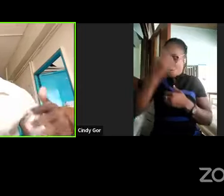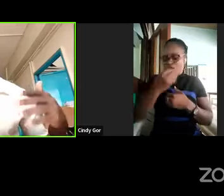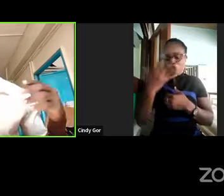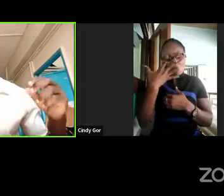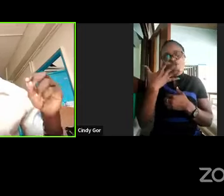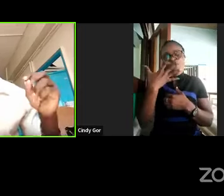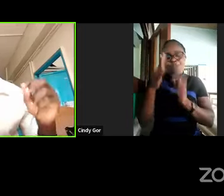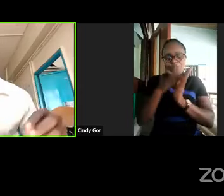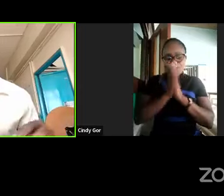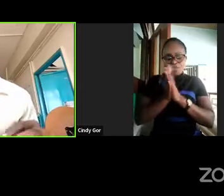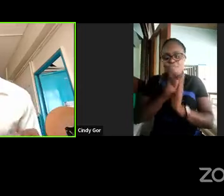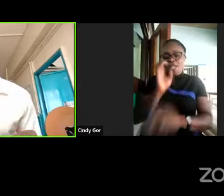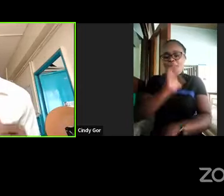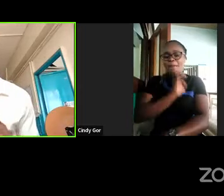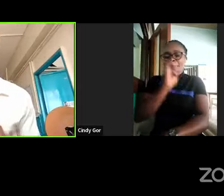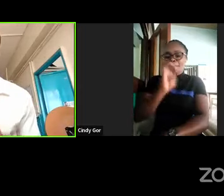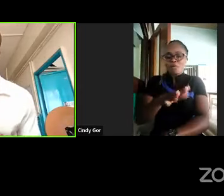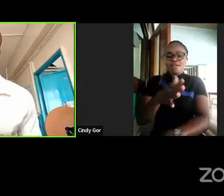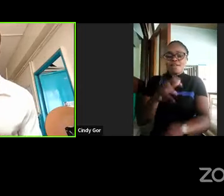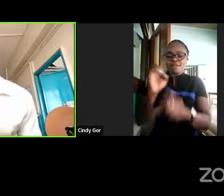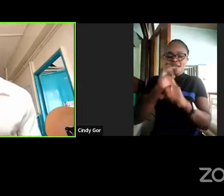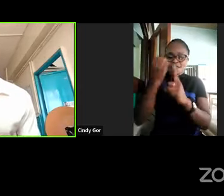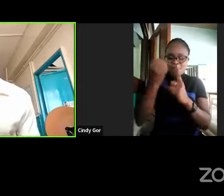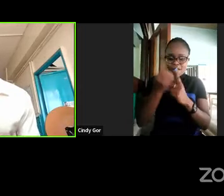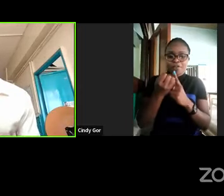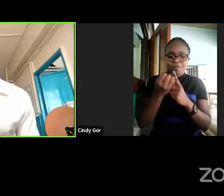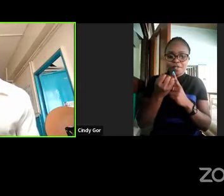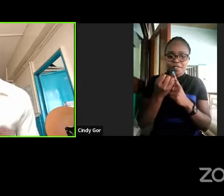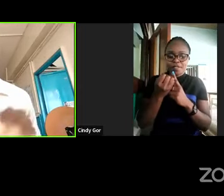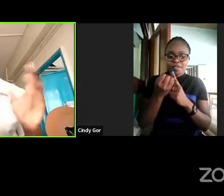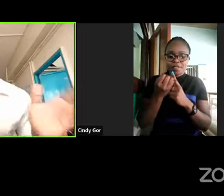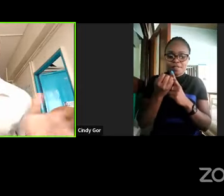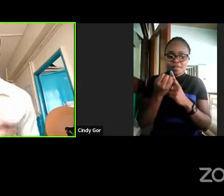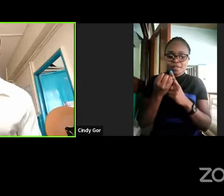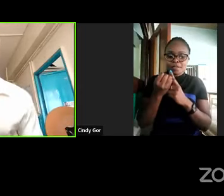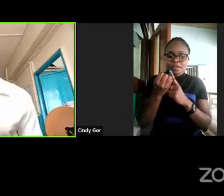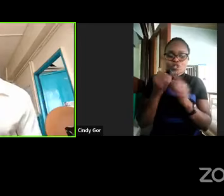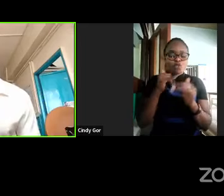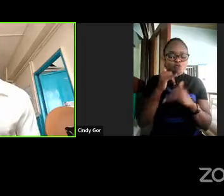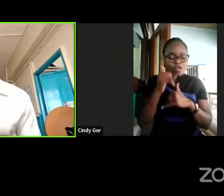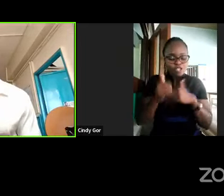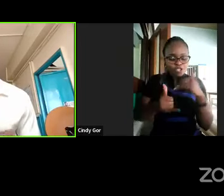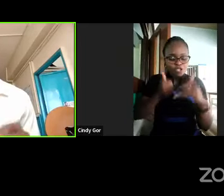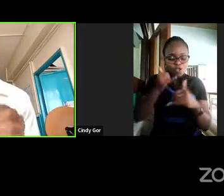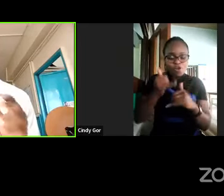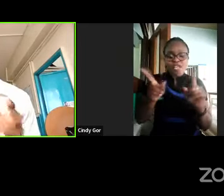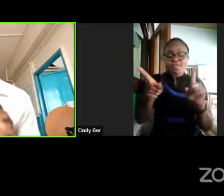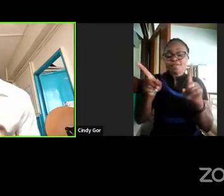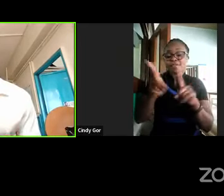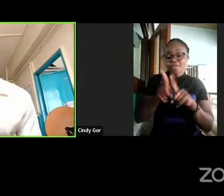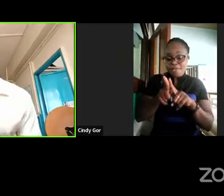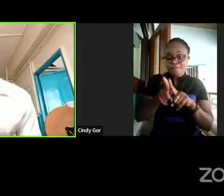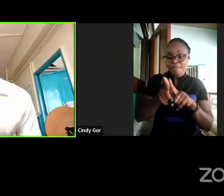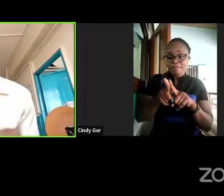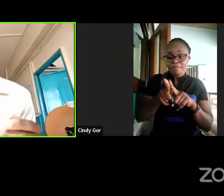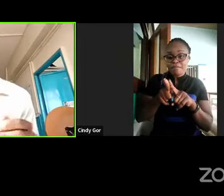and contribute towards the development of our nation. And as I finalize, maybe I'll just want to highlight a few things here, and these are